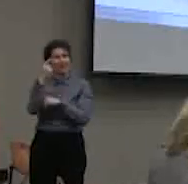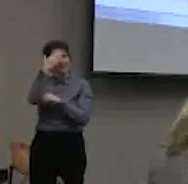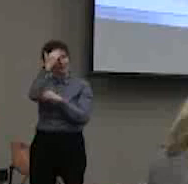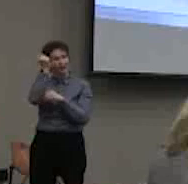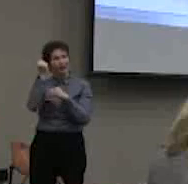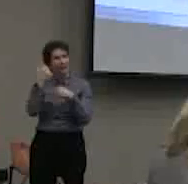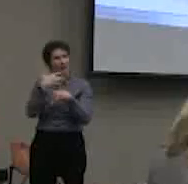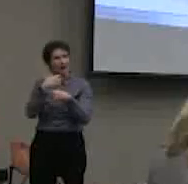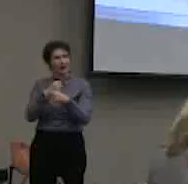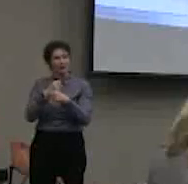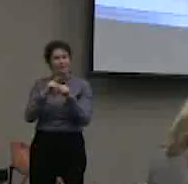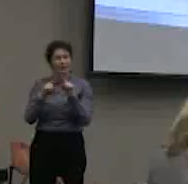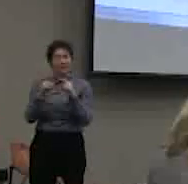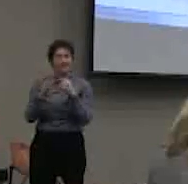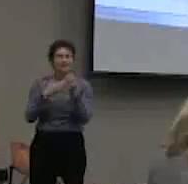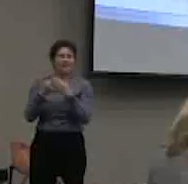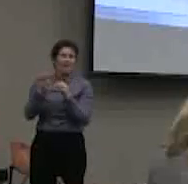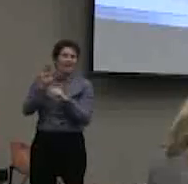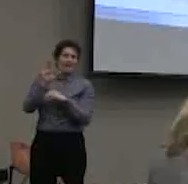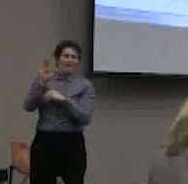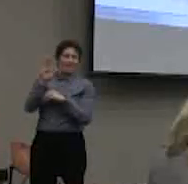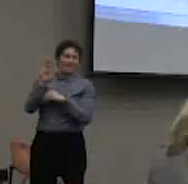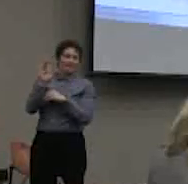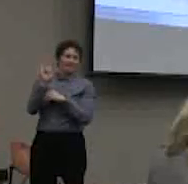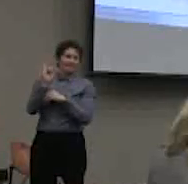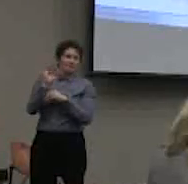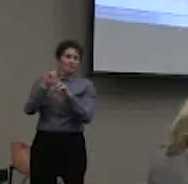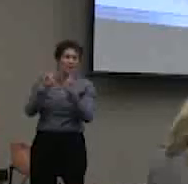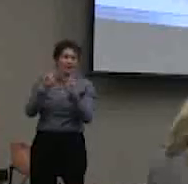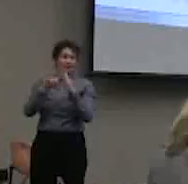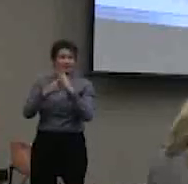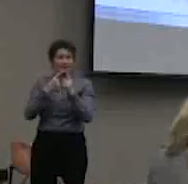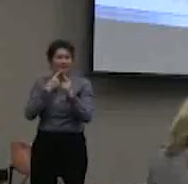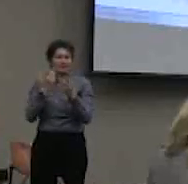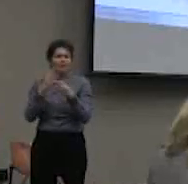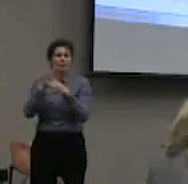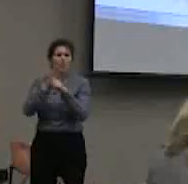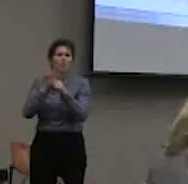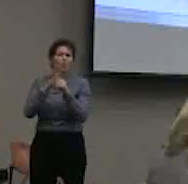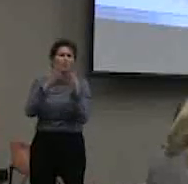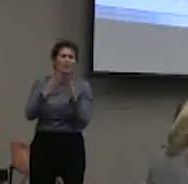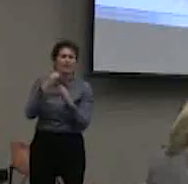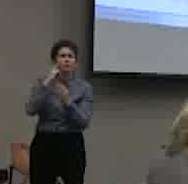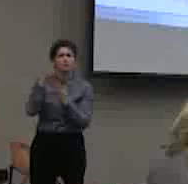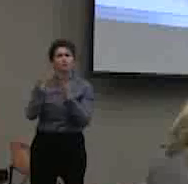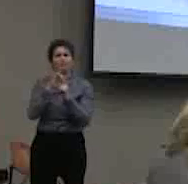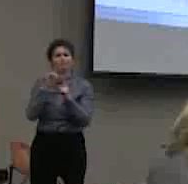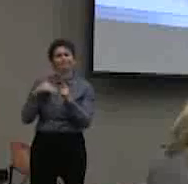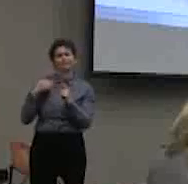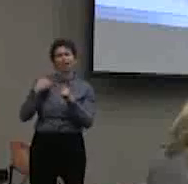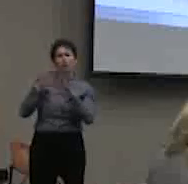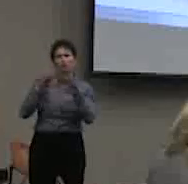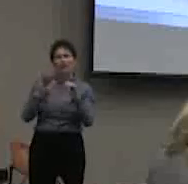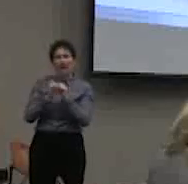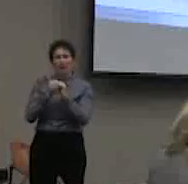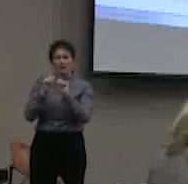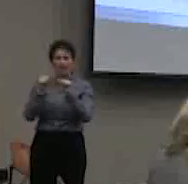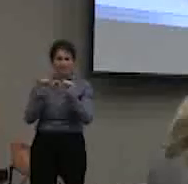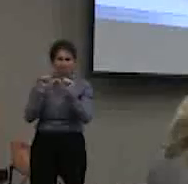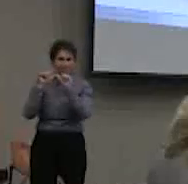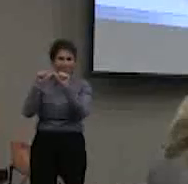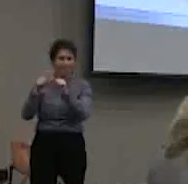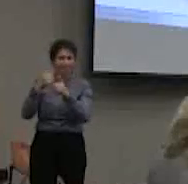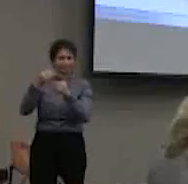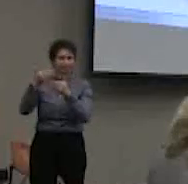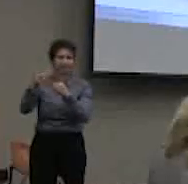But essentially, it's like their version of Ready Start to say, what is our local plan on serving our youngest children, and how are we driving that forward year to